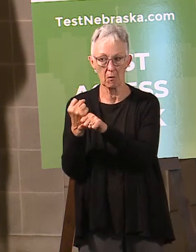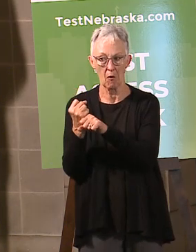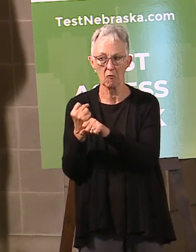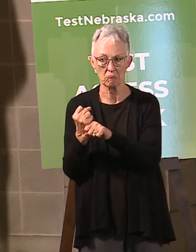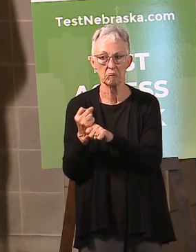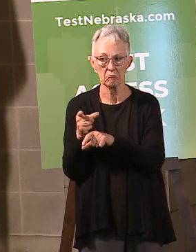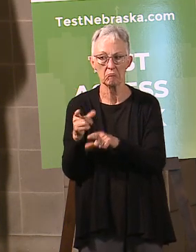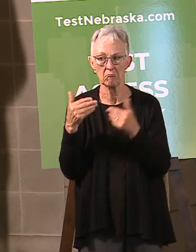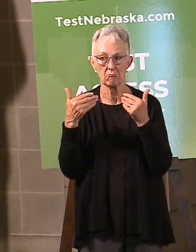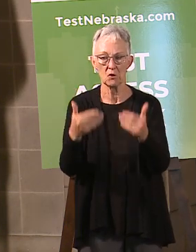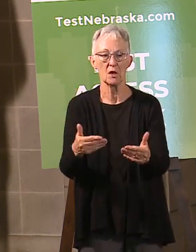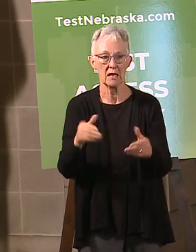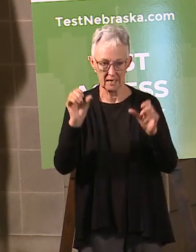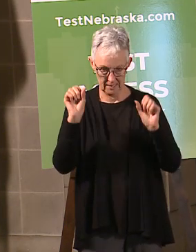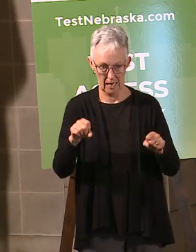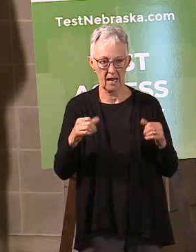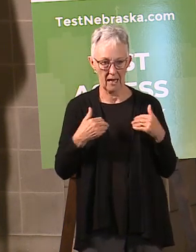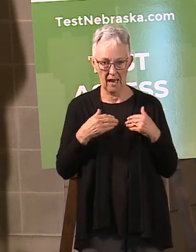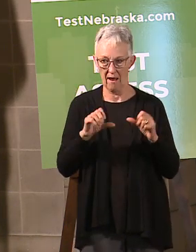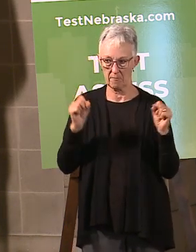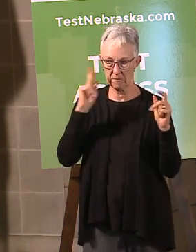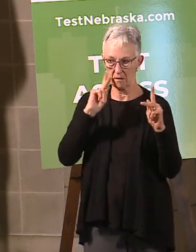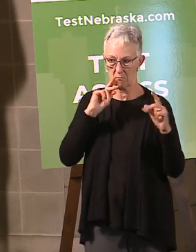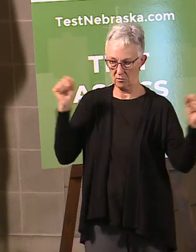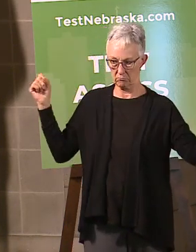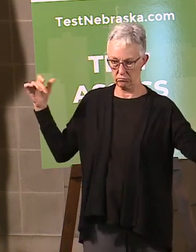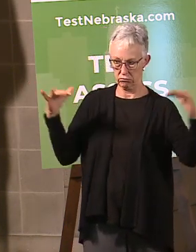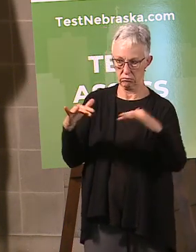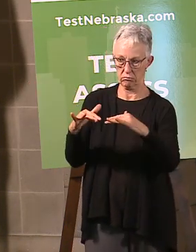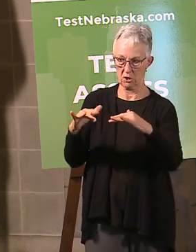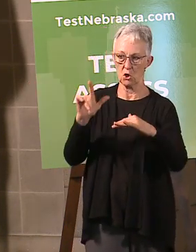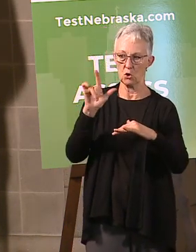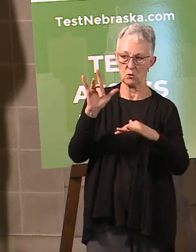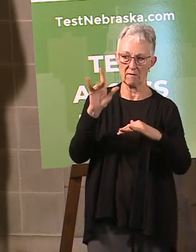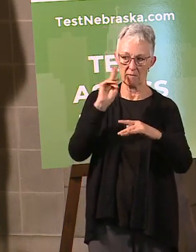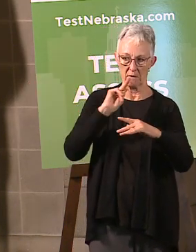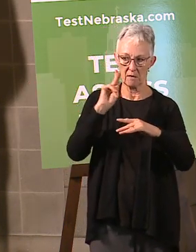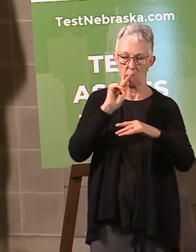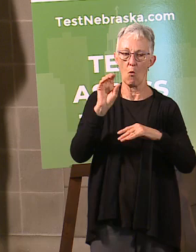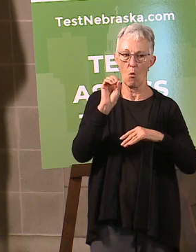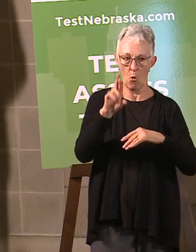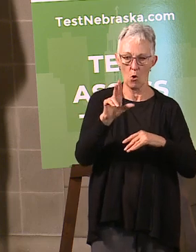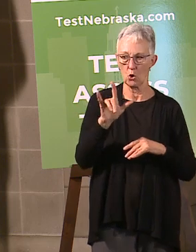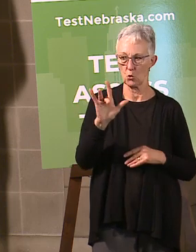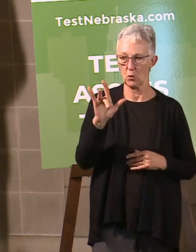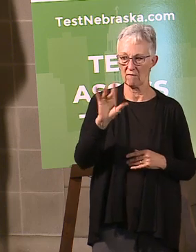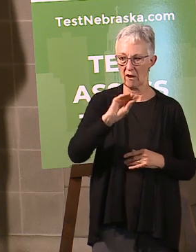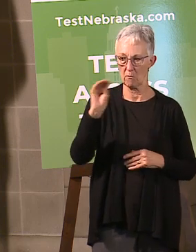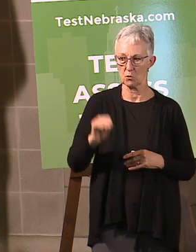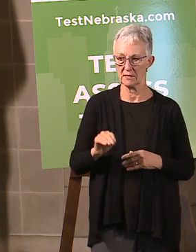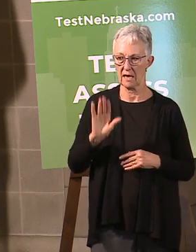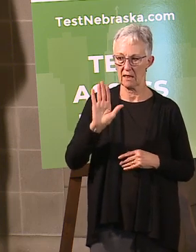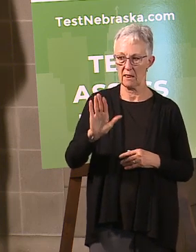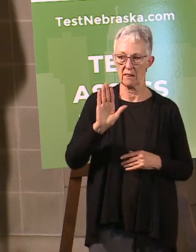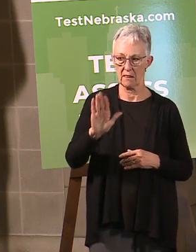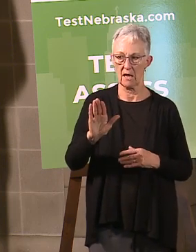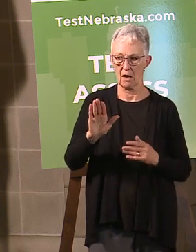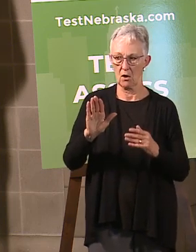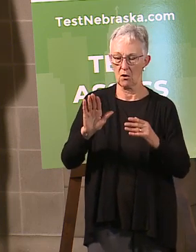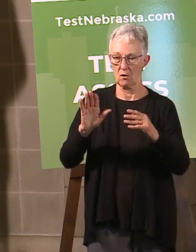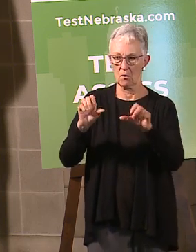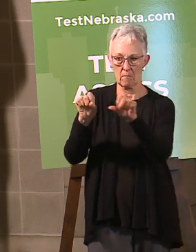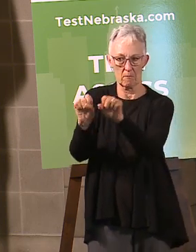a gathering that would fall into that category of 25 people or 25% of your rated occupancy.